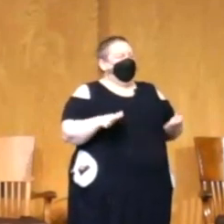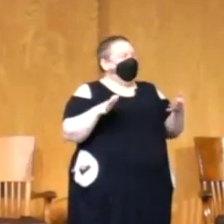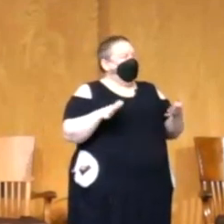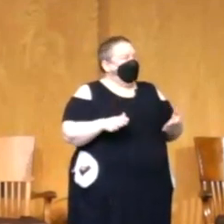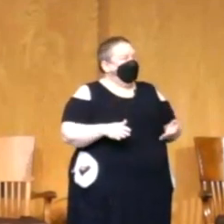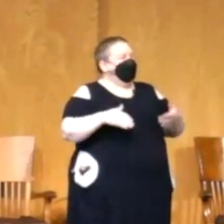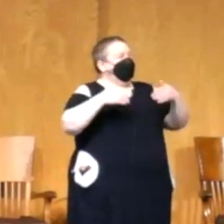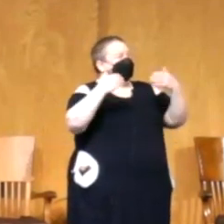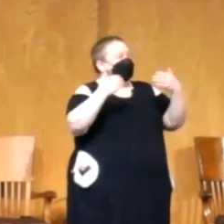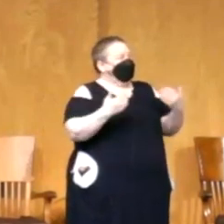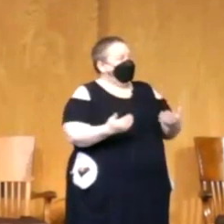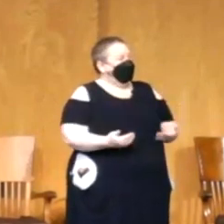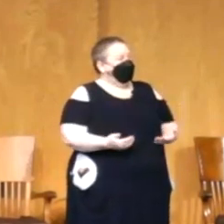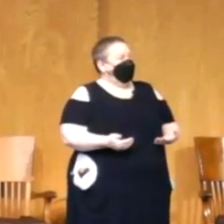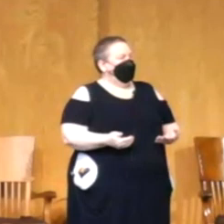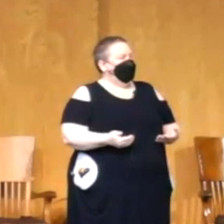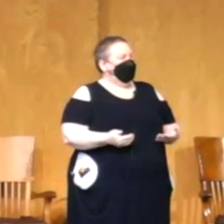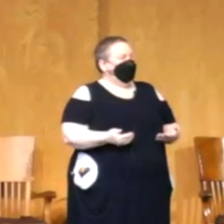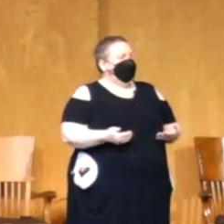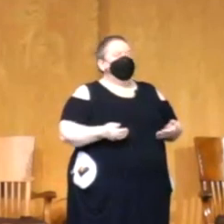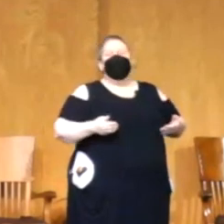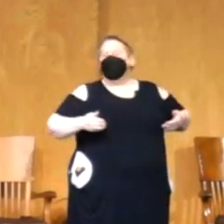about this everyday,